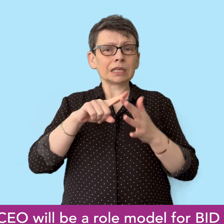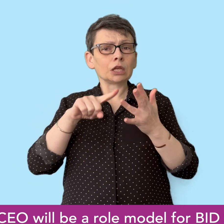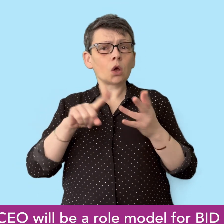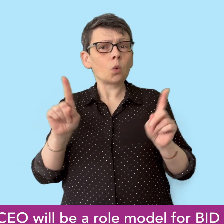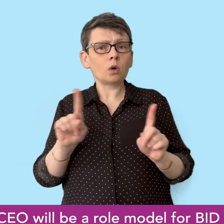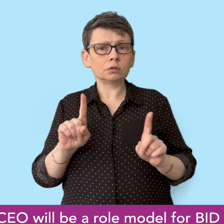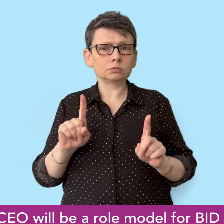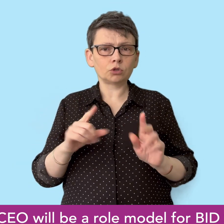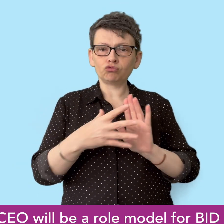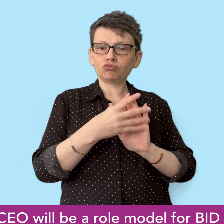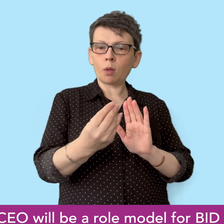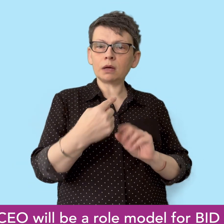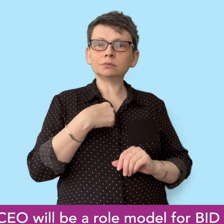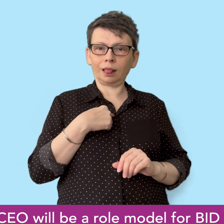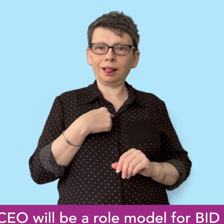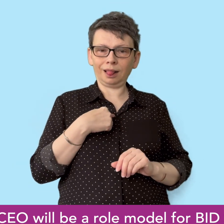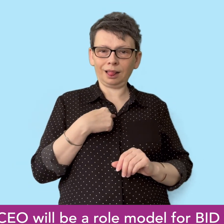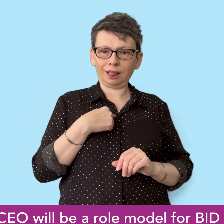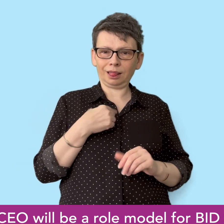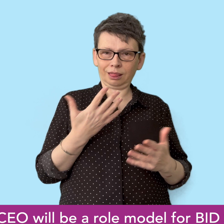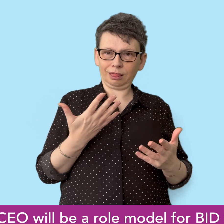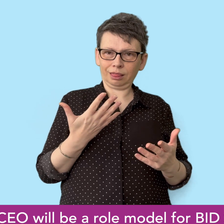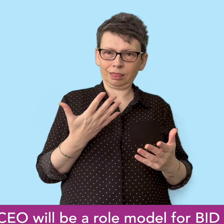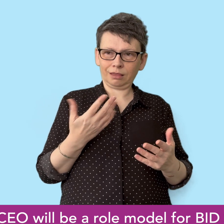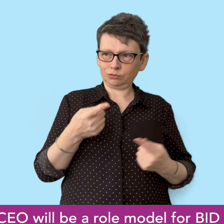The CEO will be a role model for BID services,